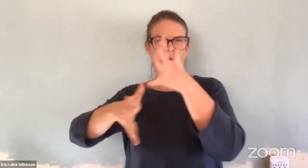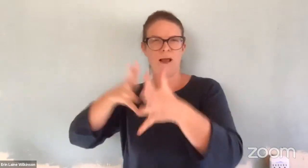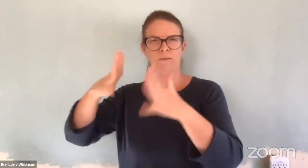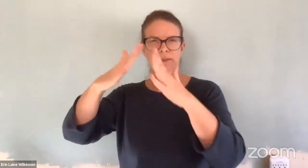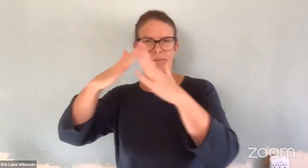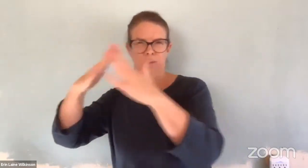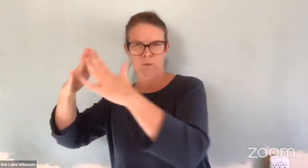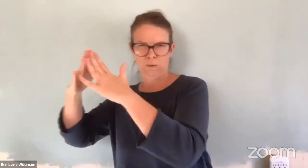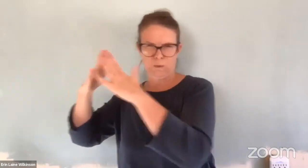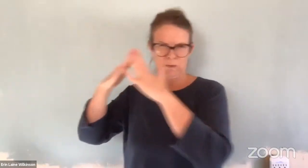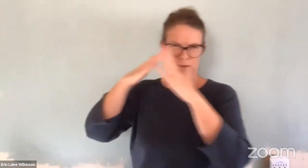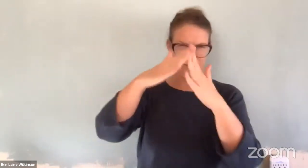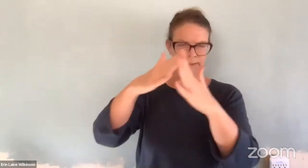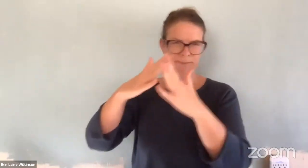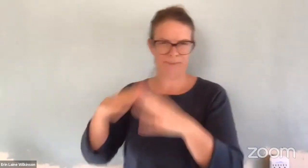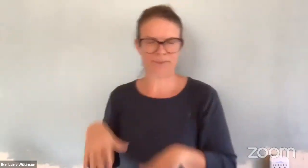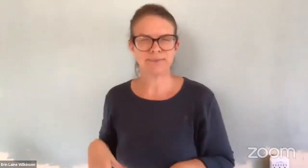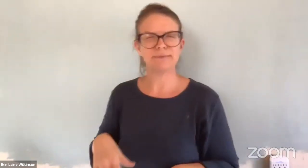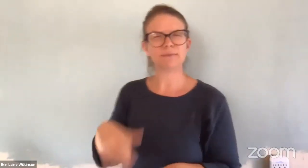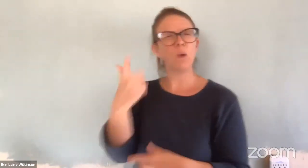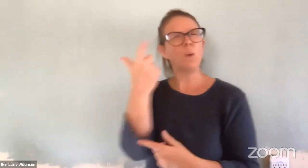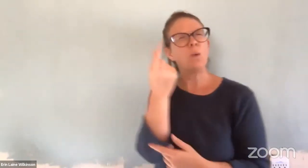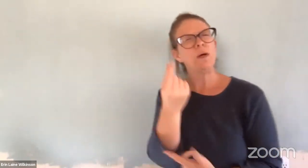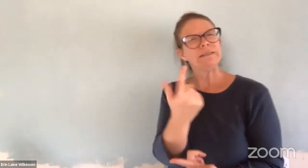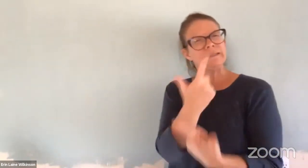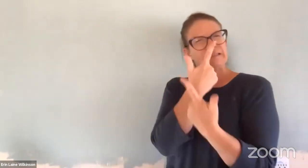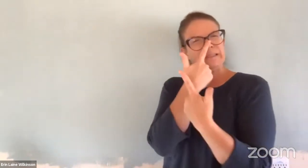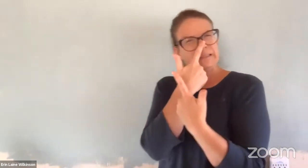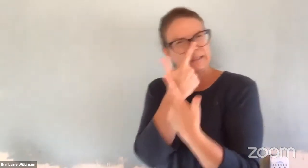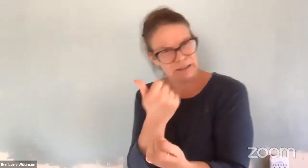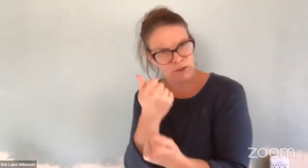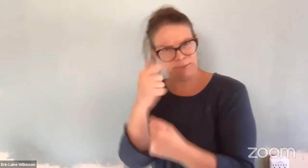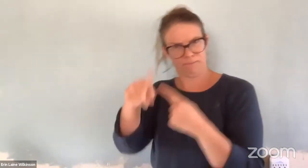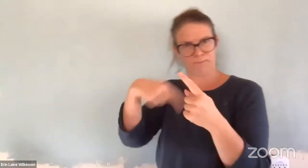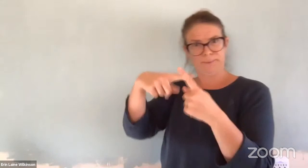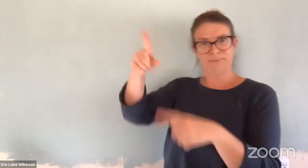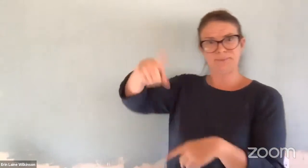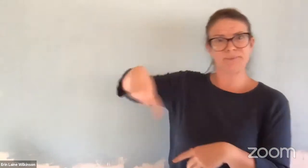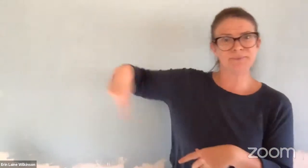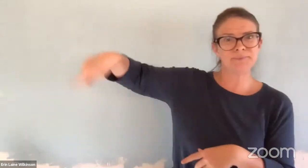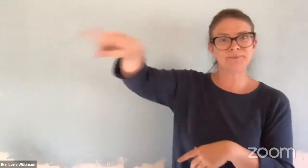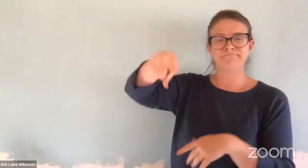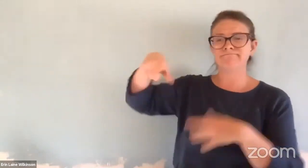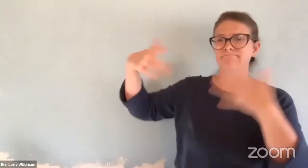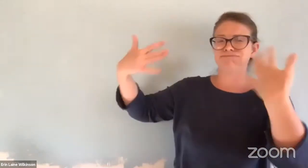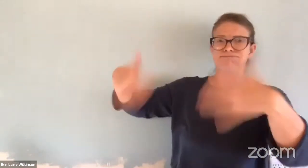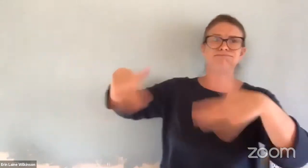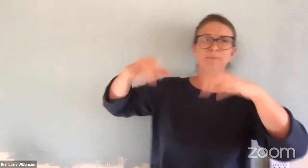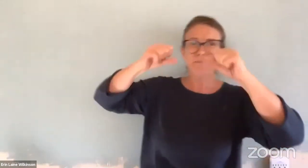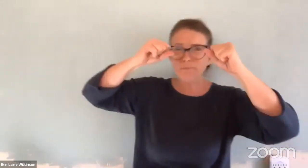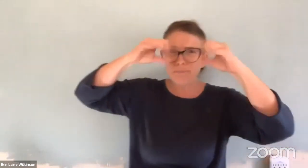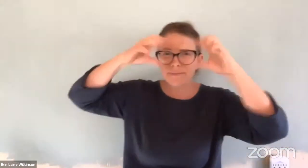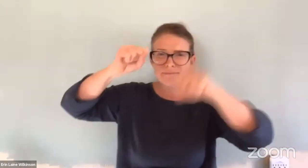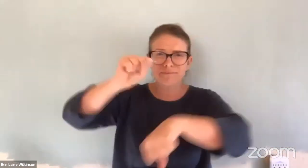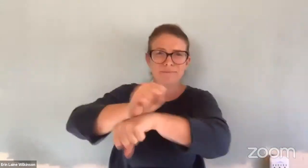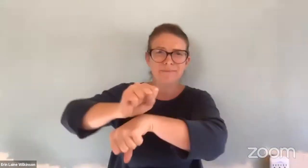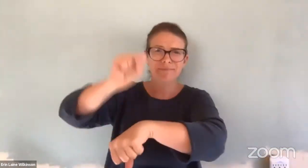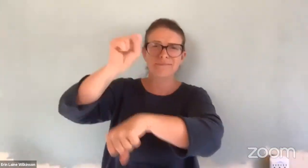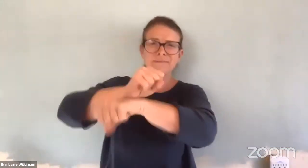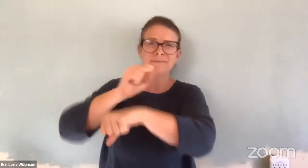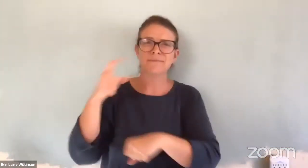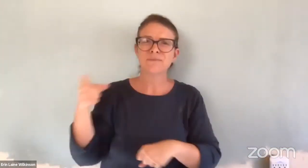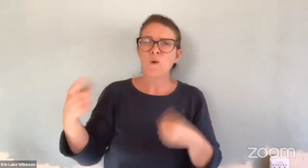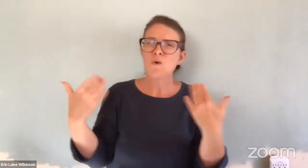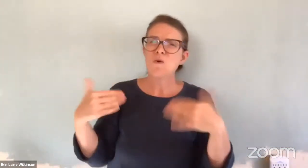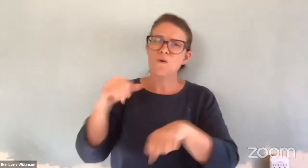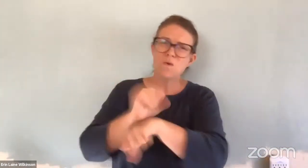I want to look back again at Indigenous sign languages and Indigenous sign language communities. There's something extremely fascinating about them.